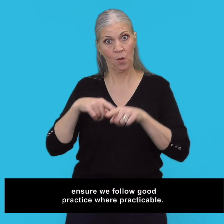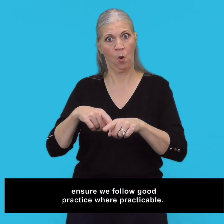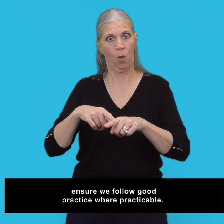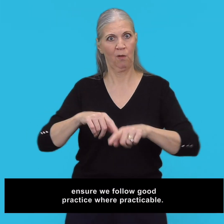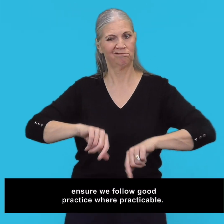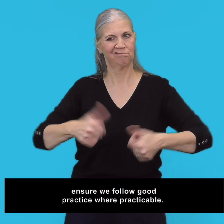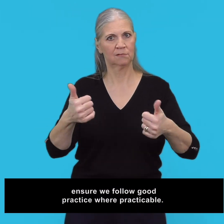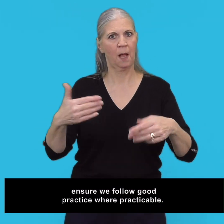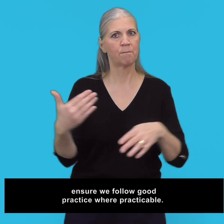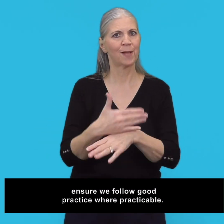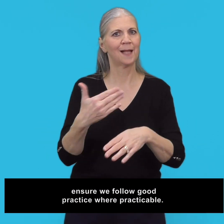when practicable.